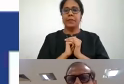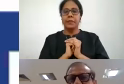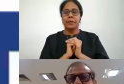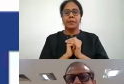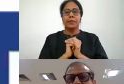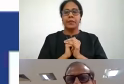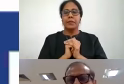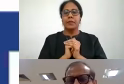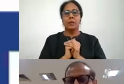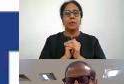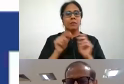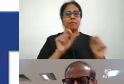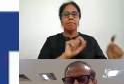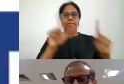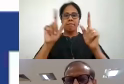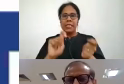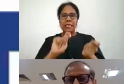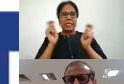This slide is not changing.